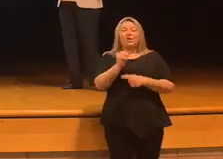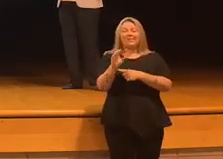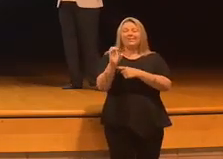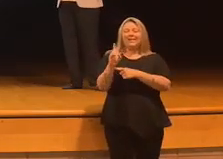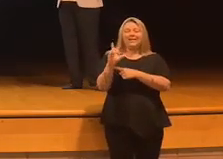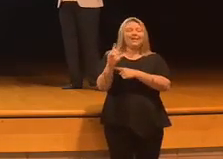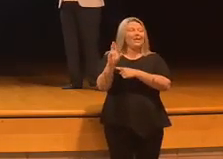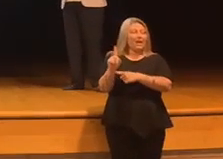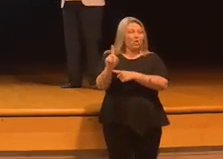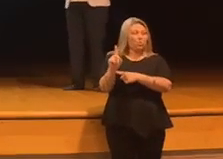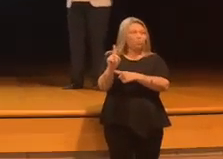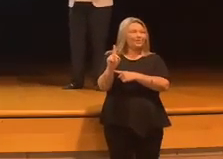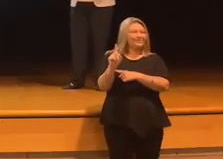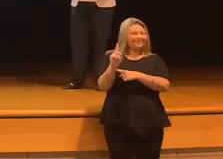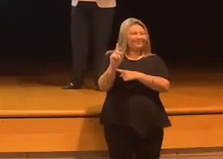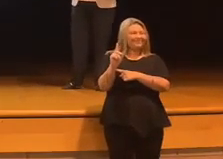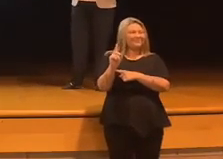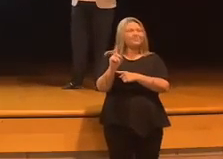Cloud.